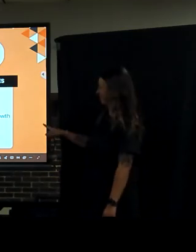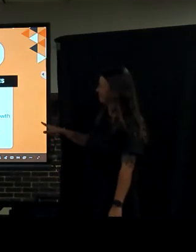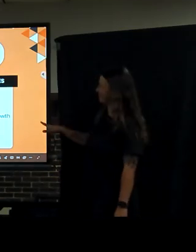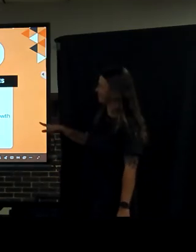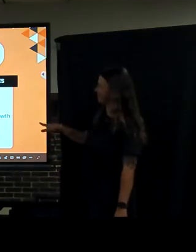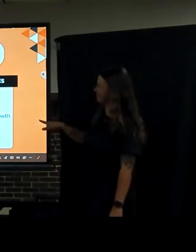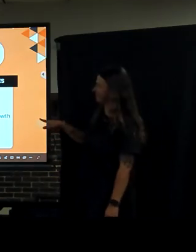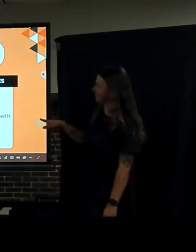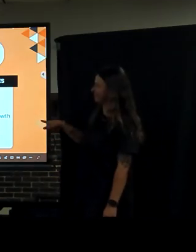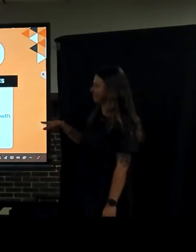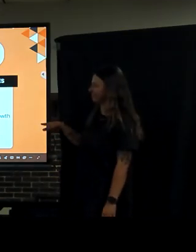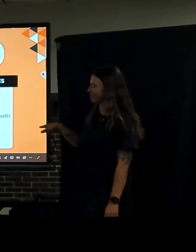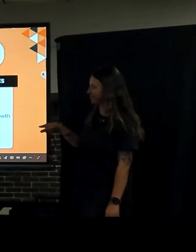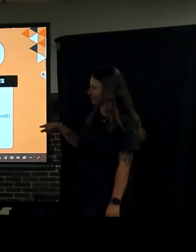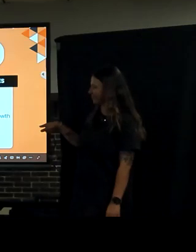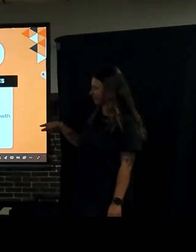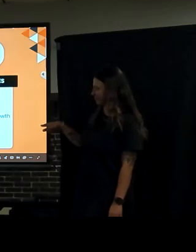6th grade.